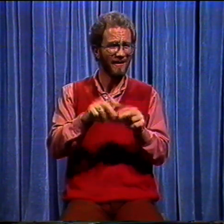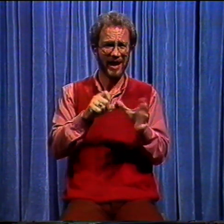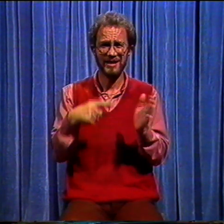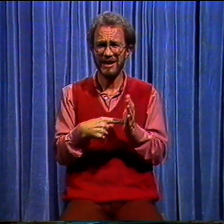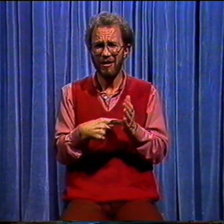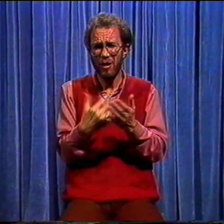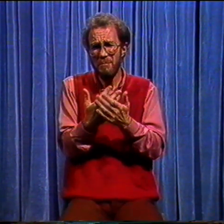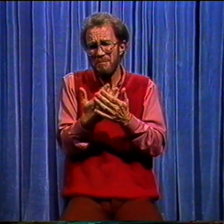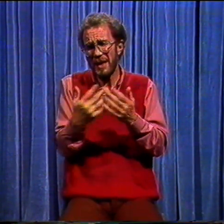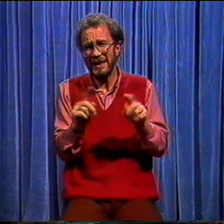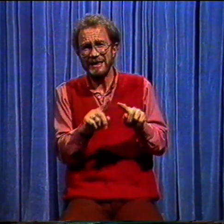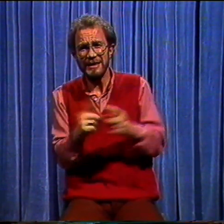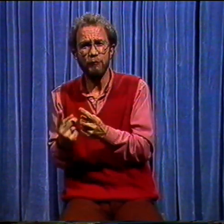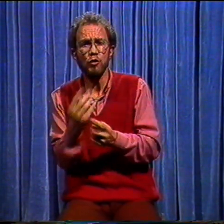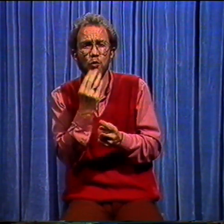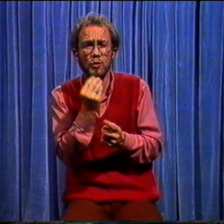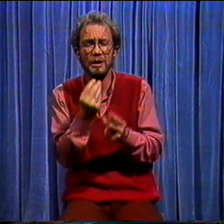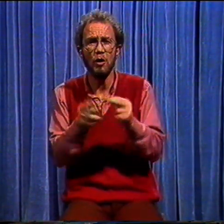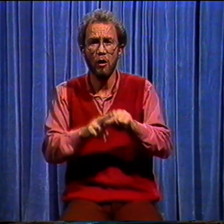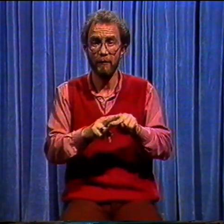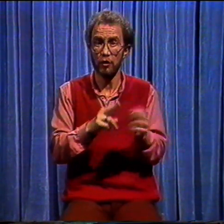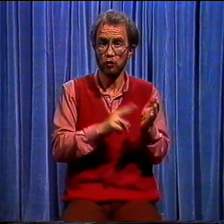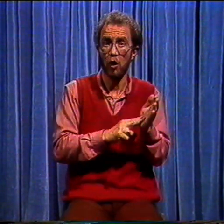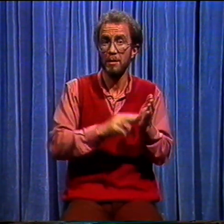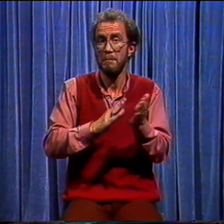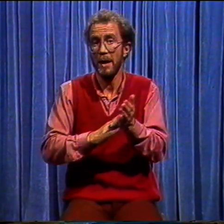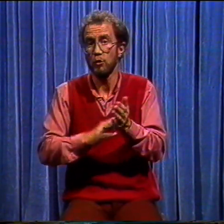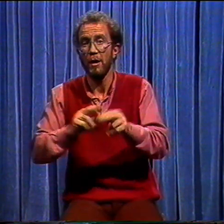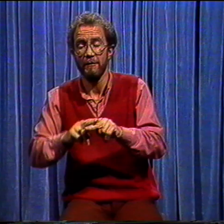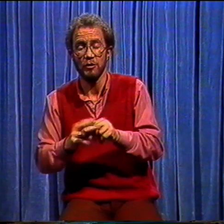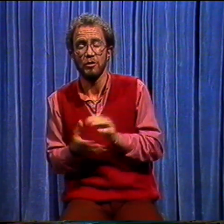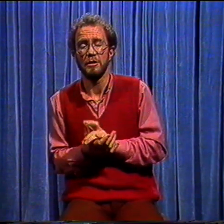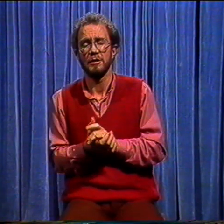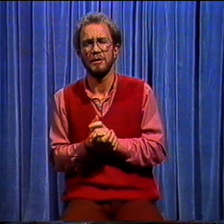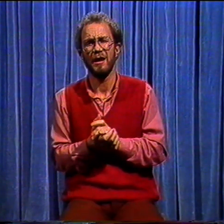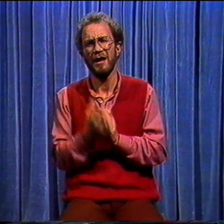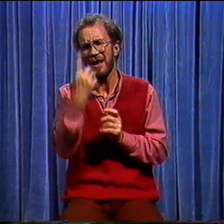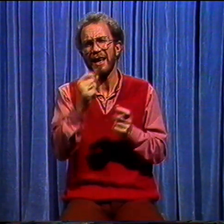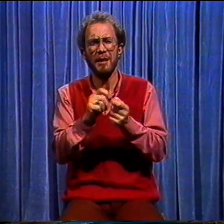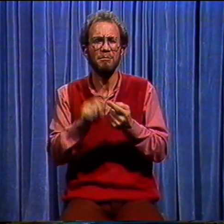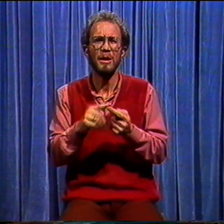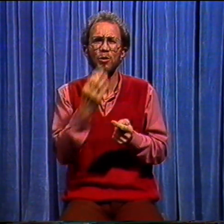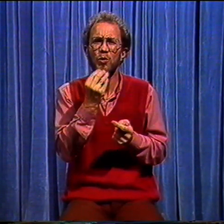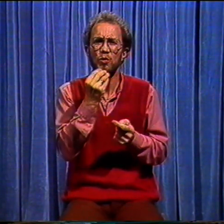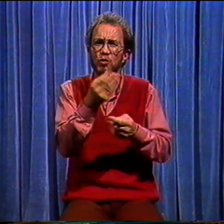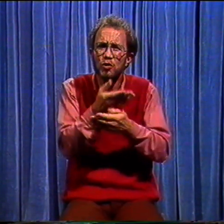In fact, there are many different uses of non-manual features. They can be used to